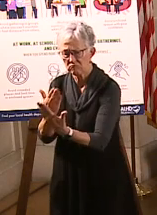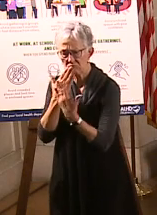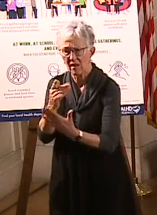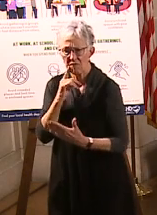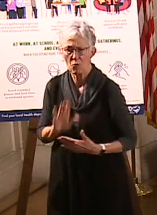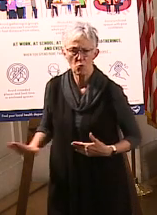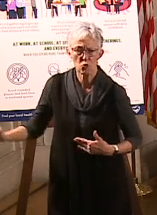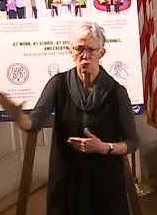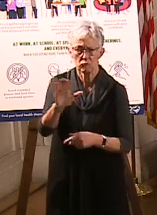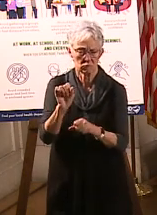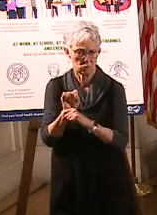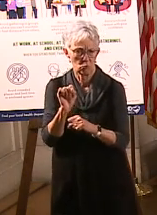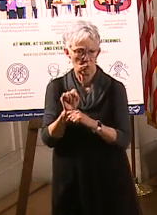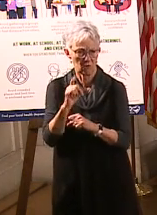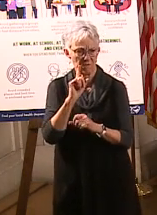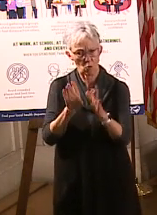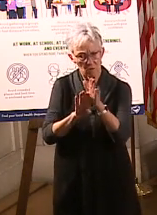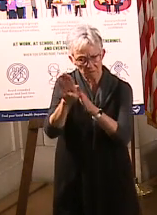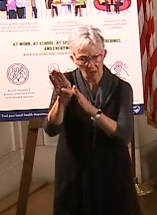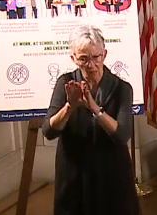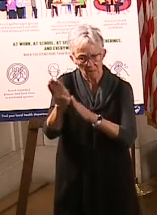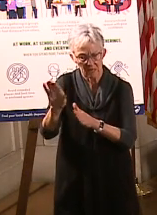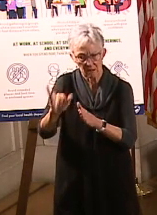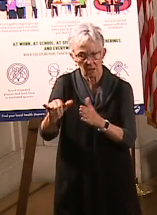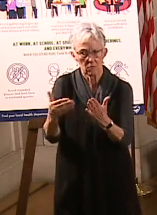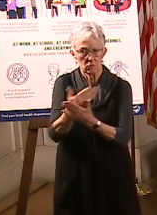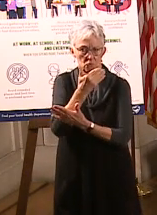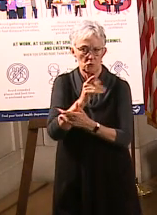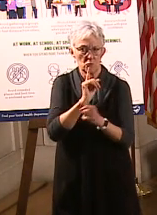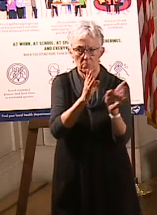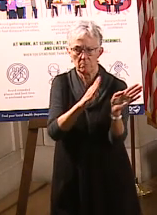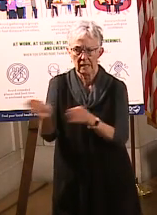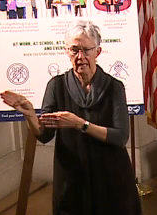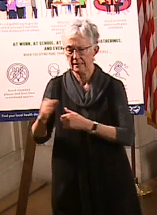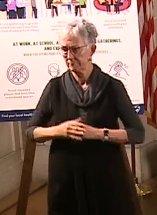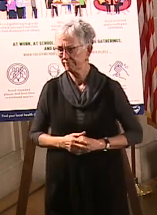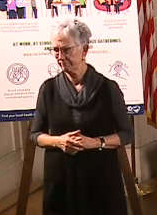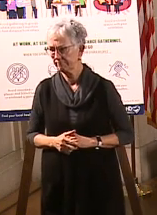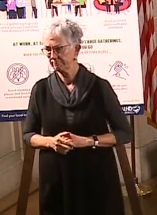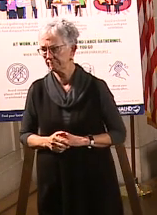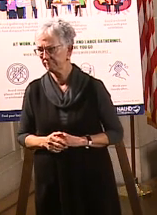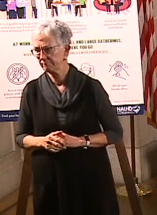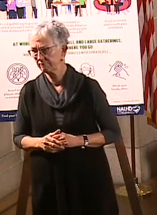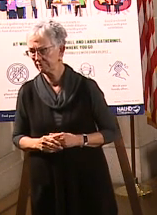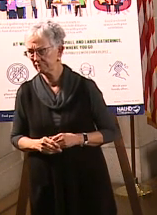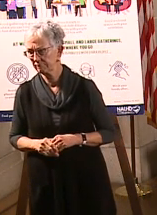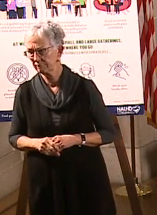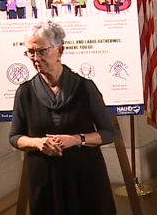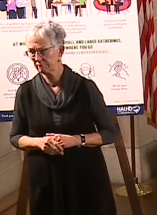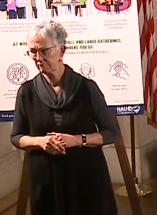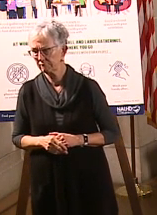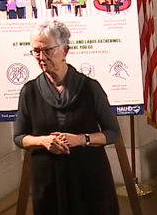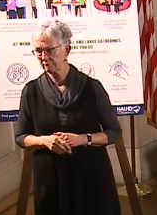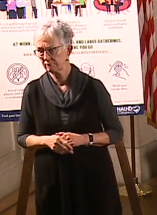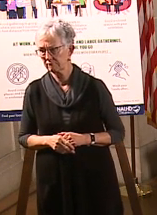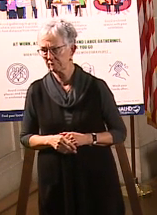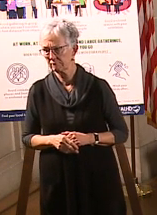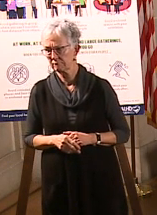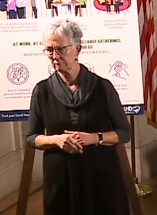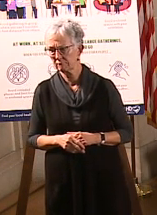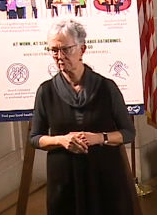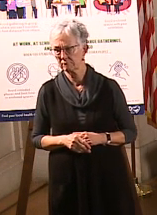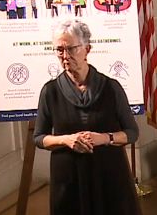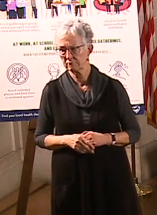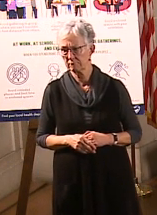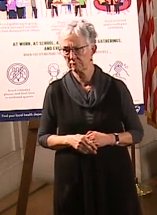work to put together this plan and as we implement this plan. He says the report also says no vaccines should be in freezers, but should be put in arms right